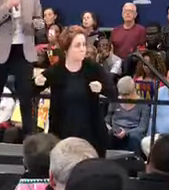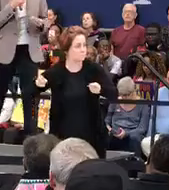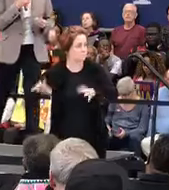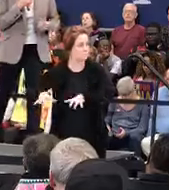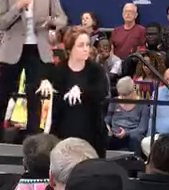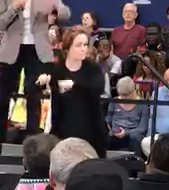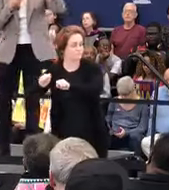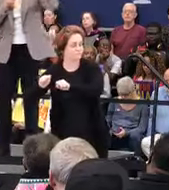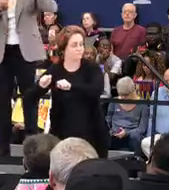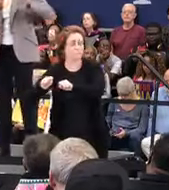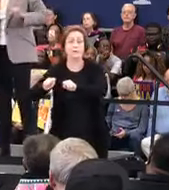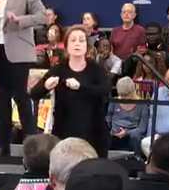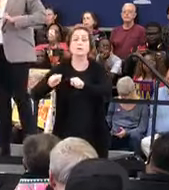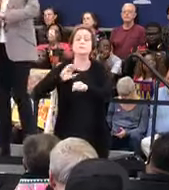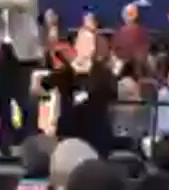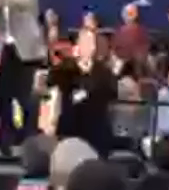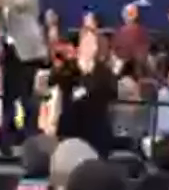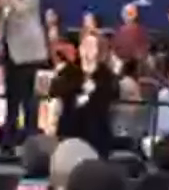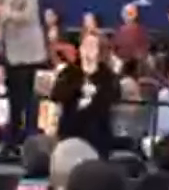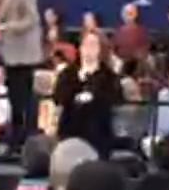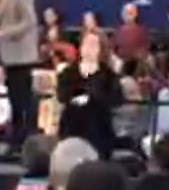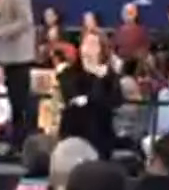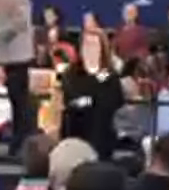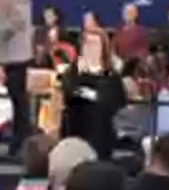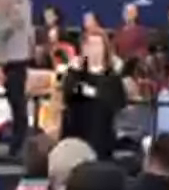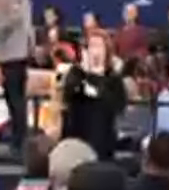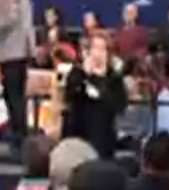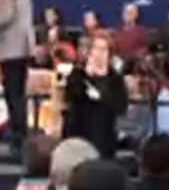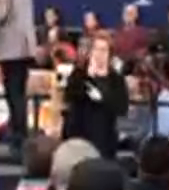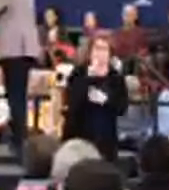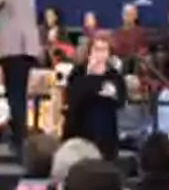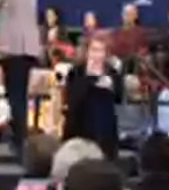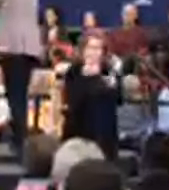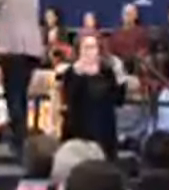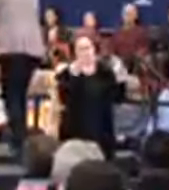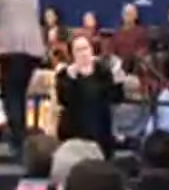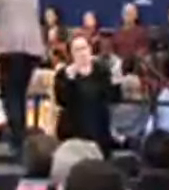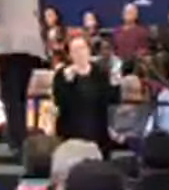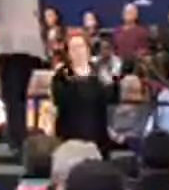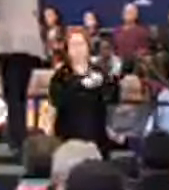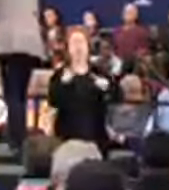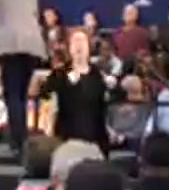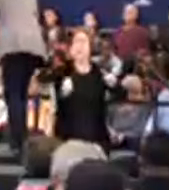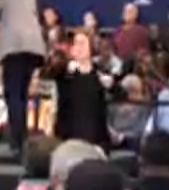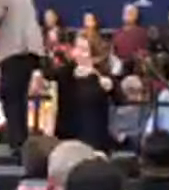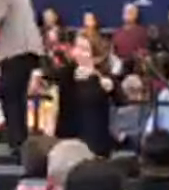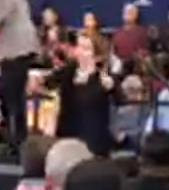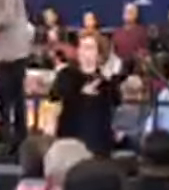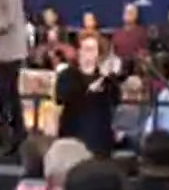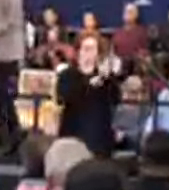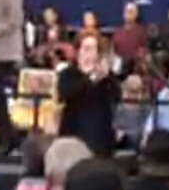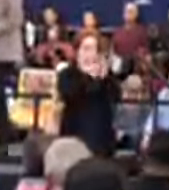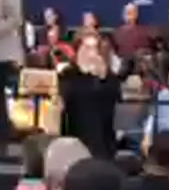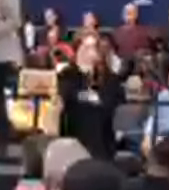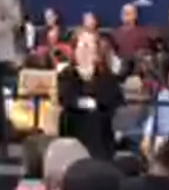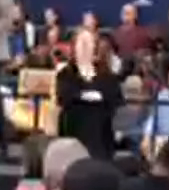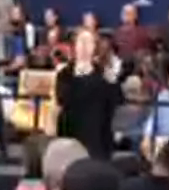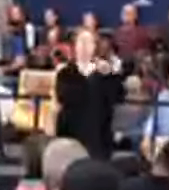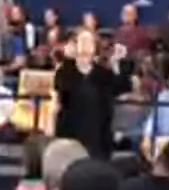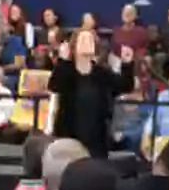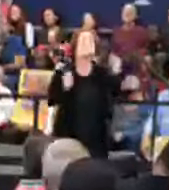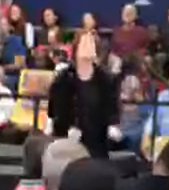system of democracy, flawed though it may be, imperfect though it surely is, but they designed our beautiful system of